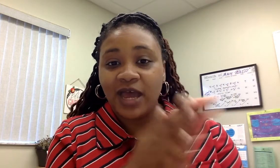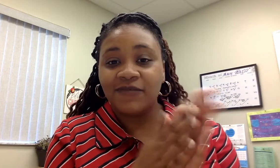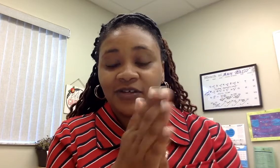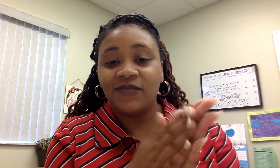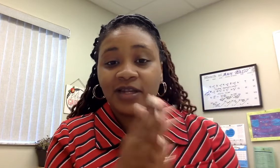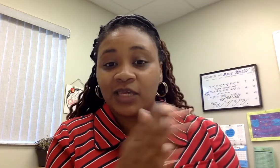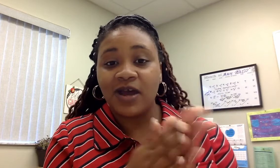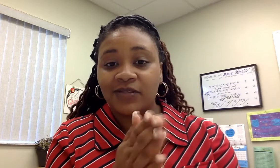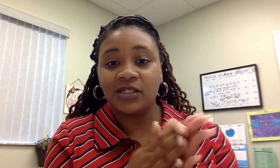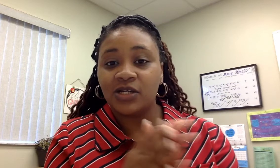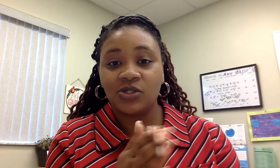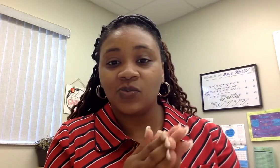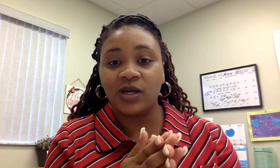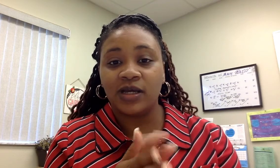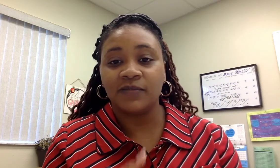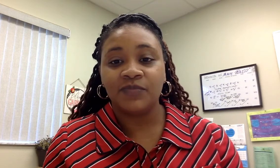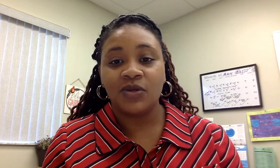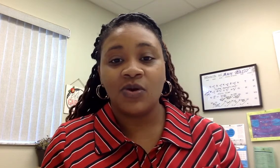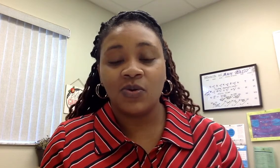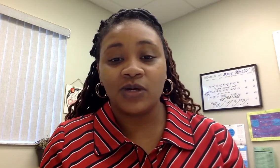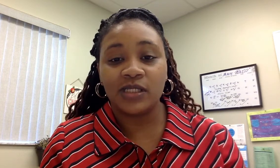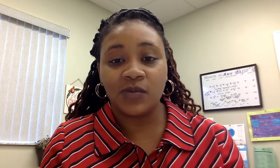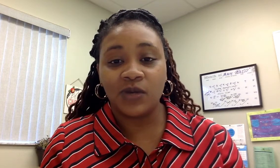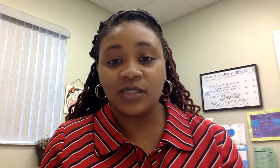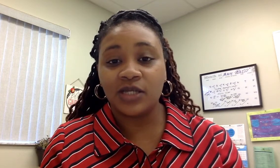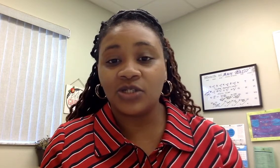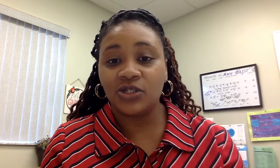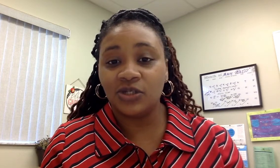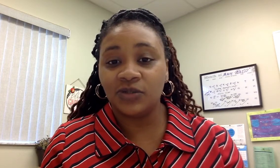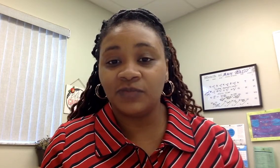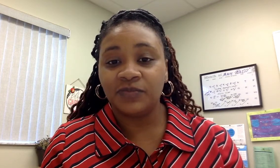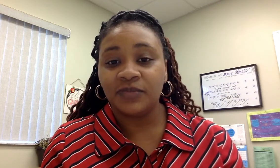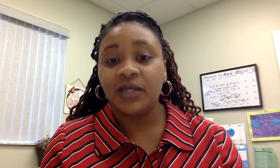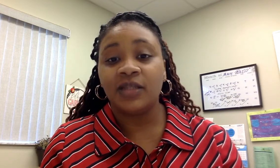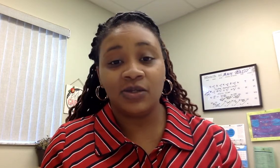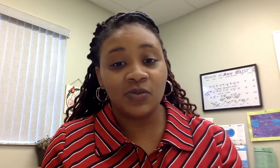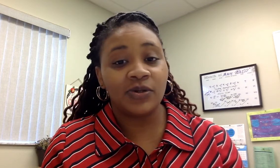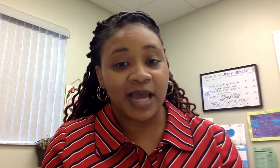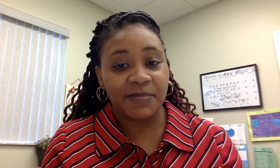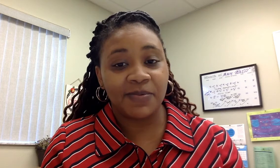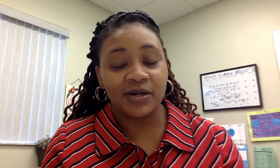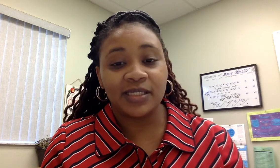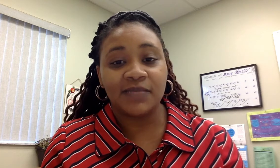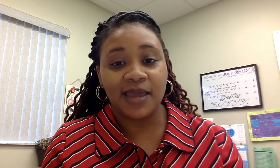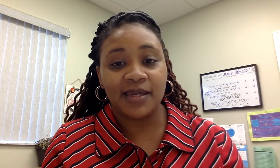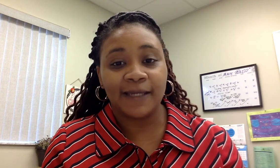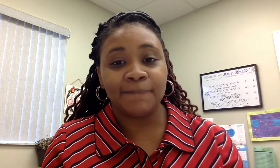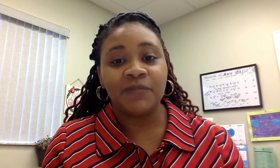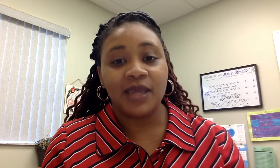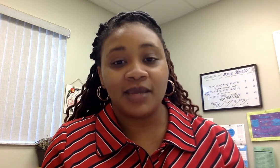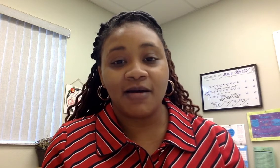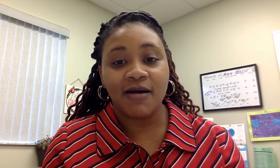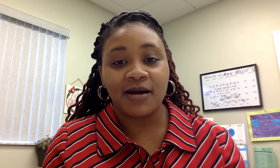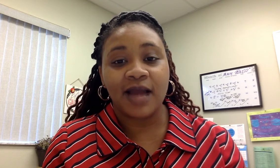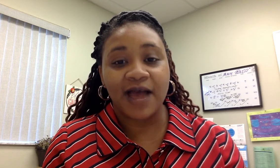have to feel like you have to touch someone or someone touches you, then you will not be participating in our Hot